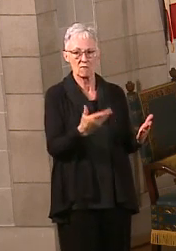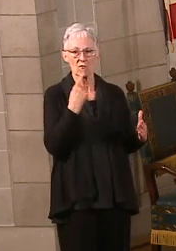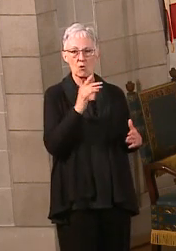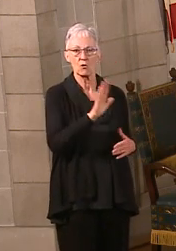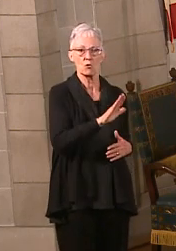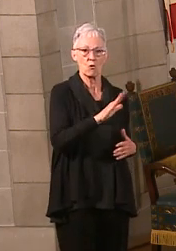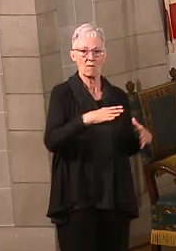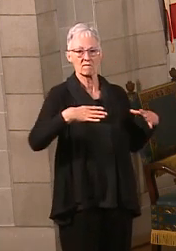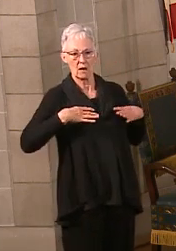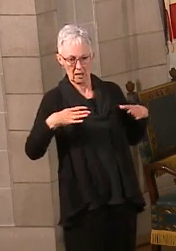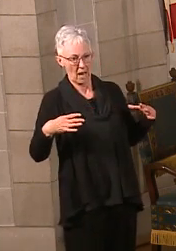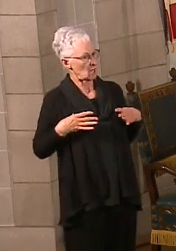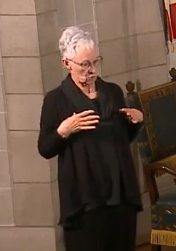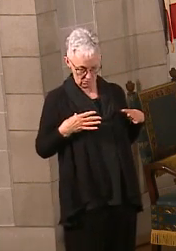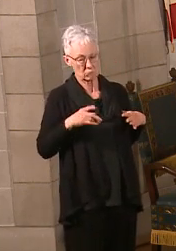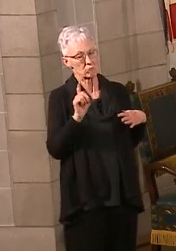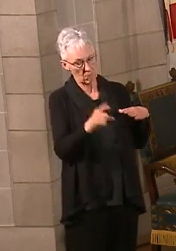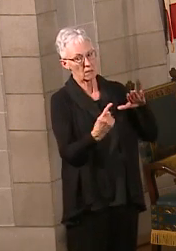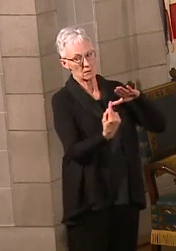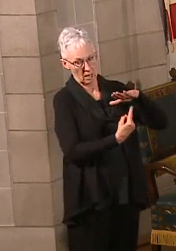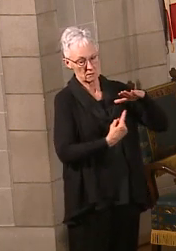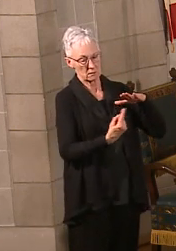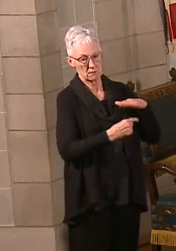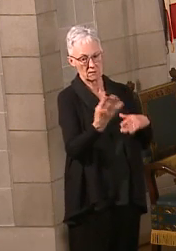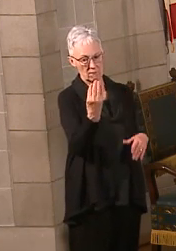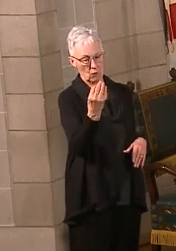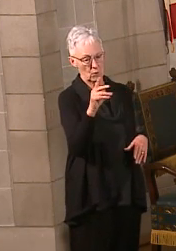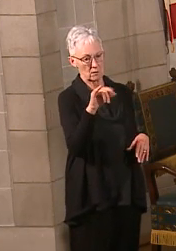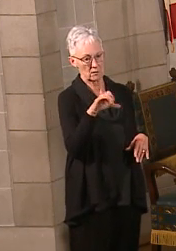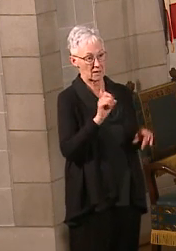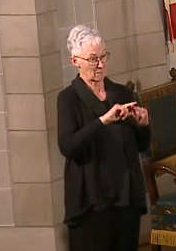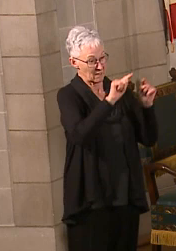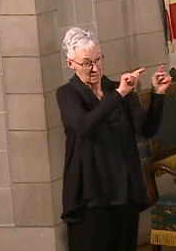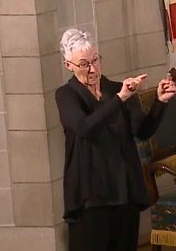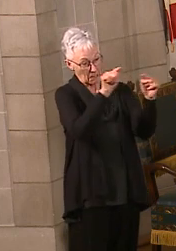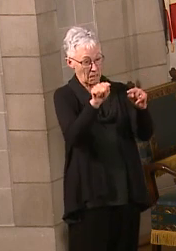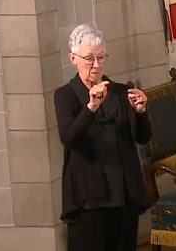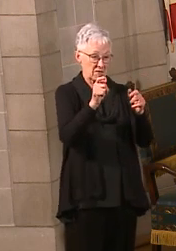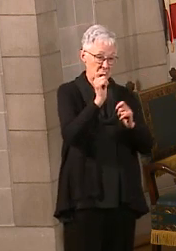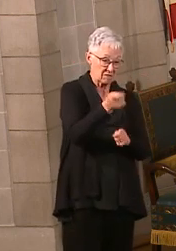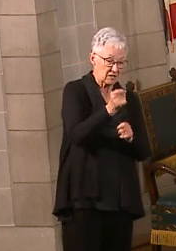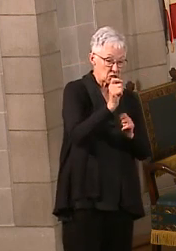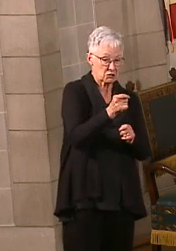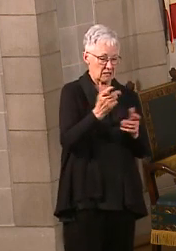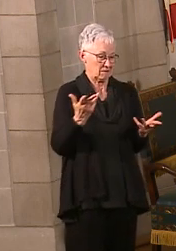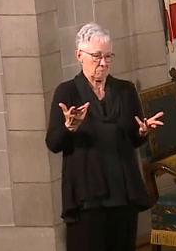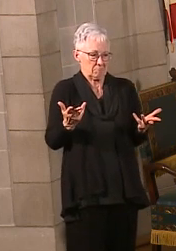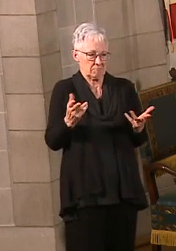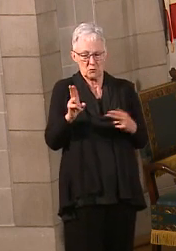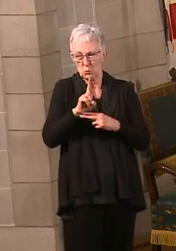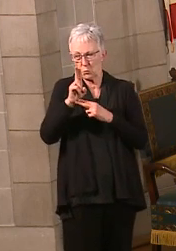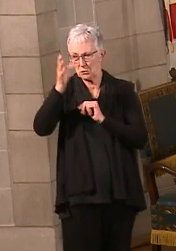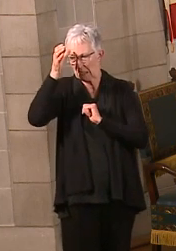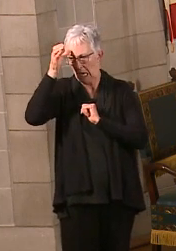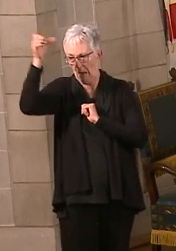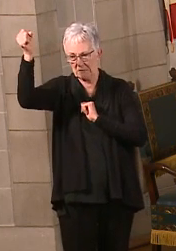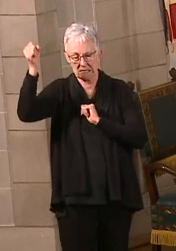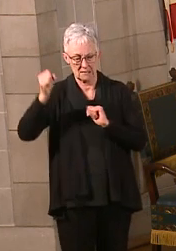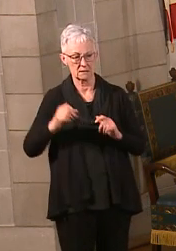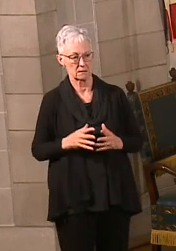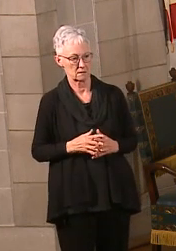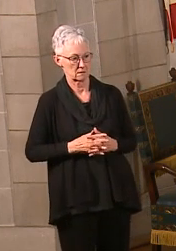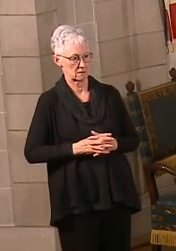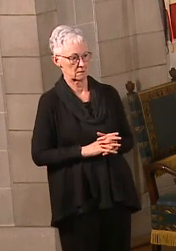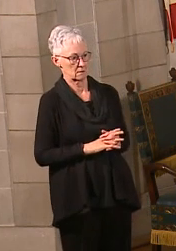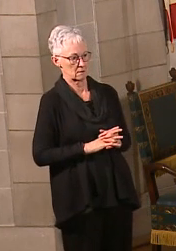I think that, again, we want people to use as common sense and good judgment. We have a couple questions from Melanie Standerford